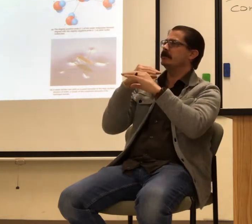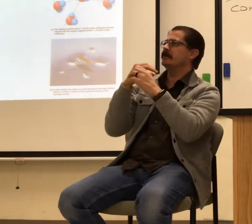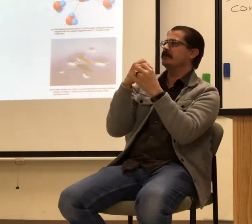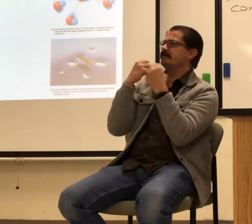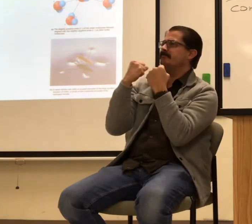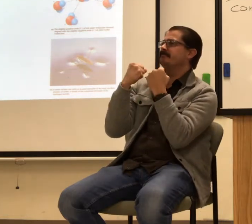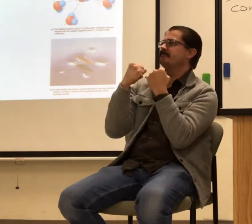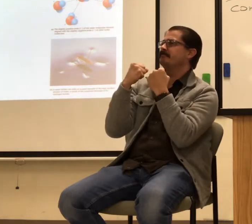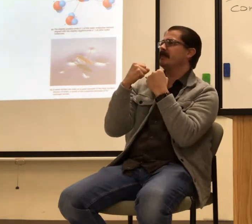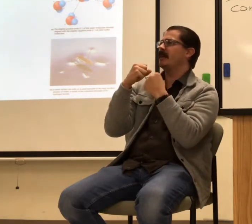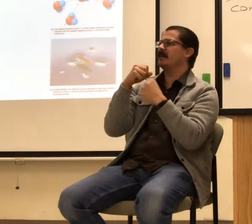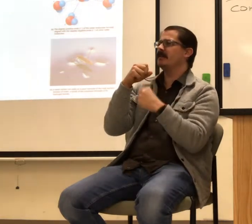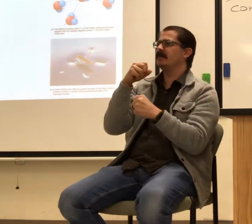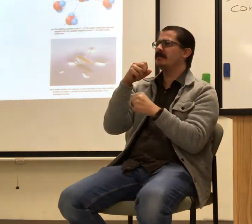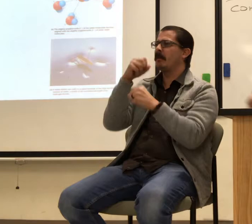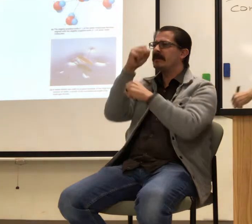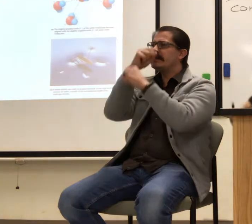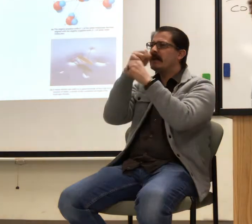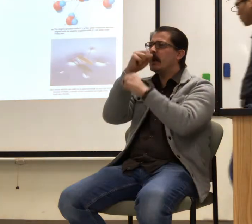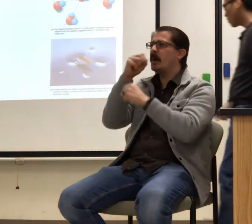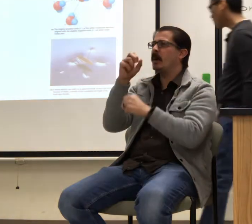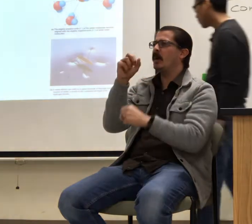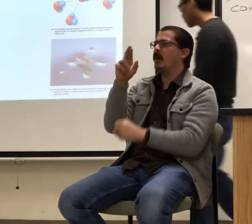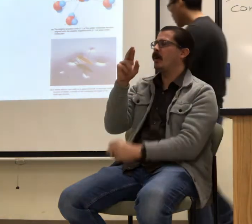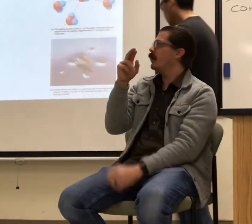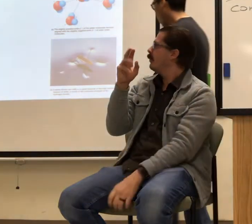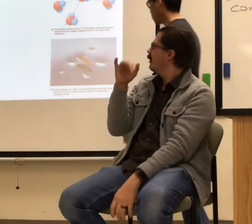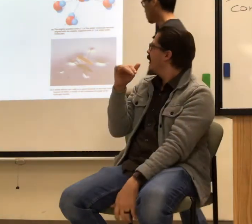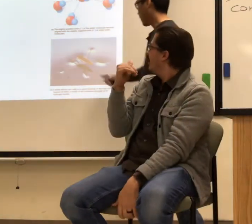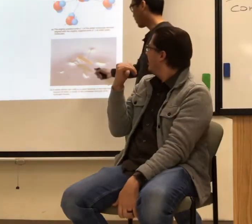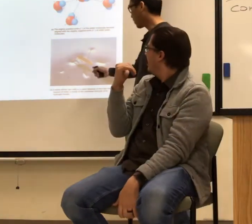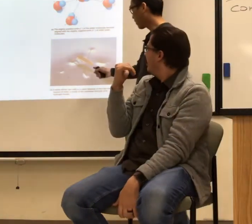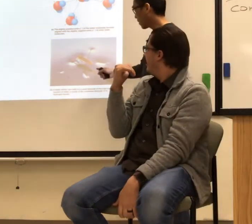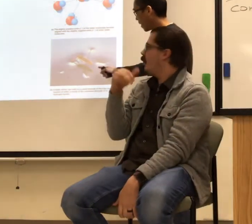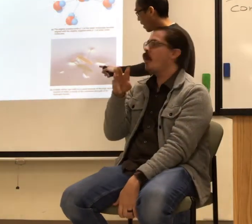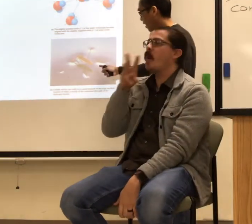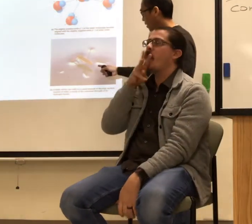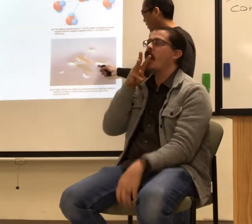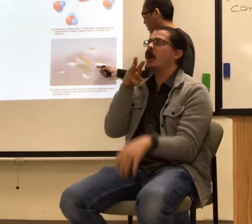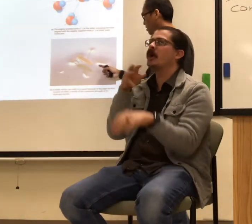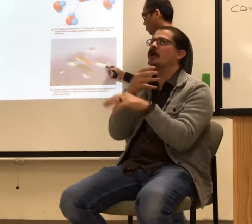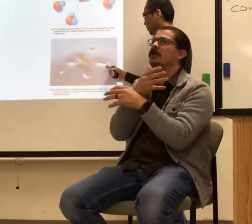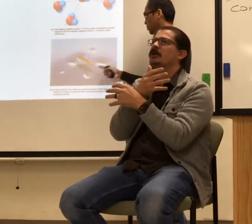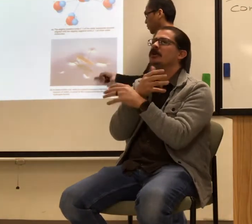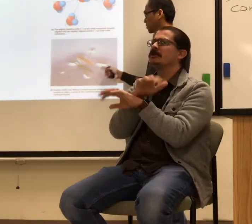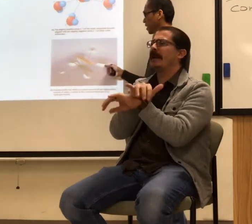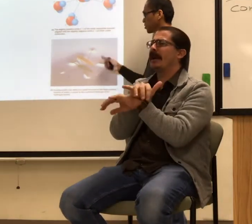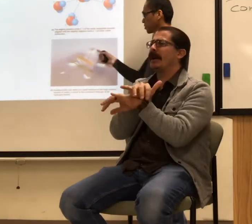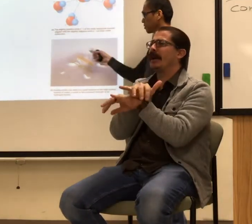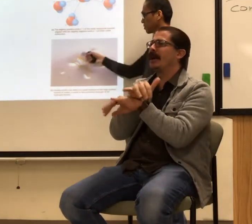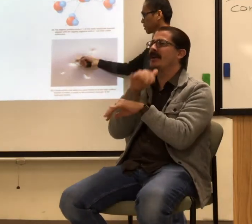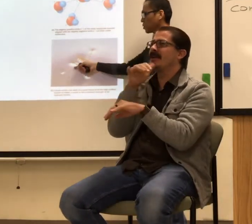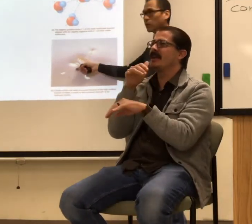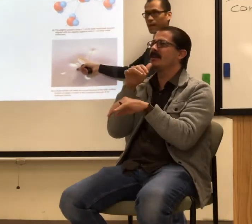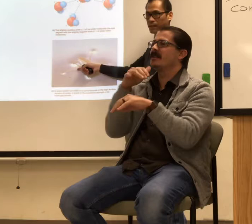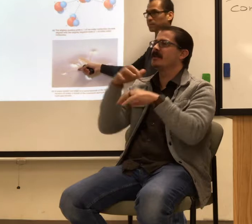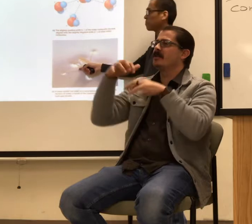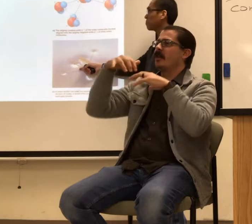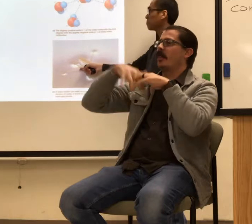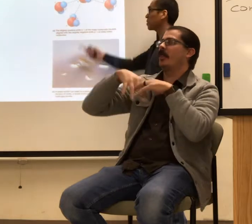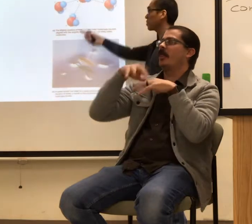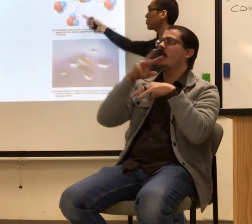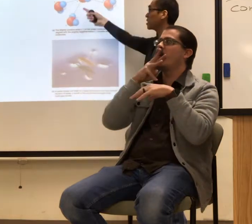Mosquitoes, or what is that? I don't think it's a mosquito. Water spider, yeah. It doesn't break the surface tension. It's so